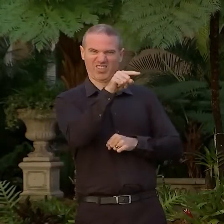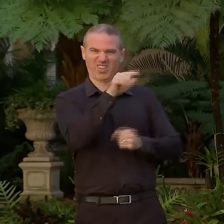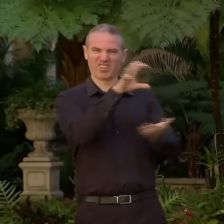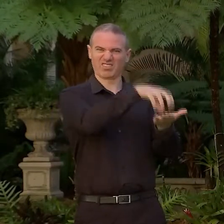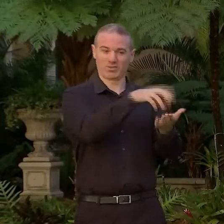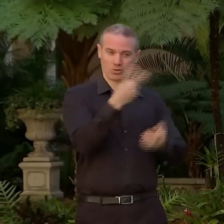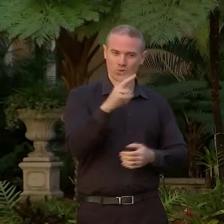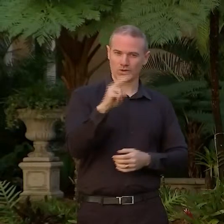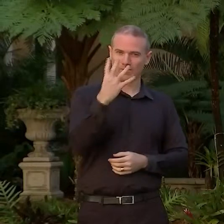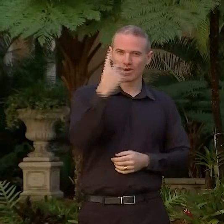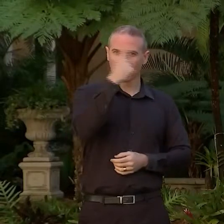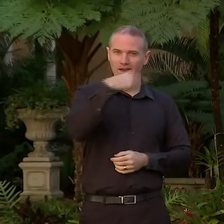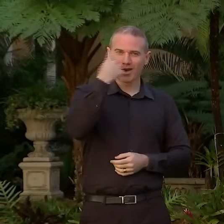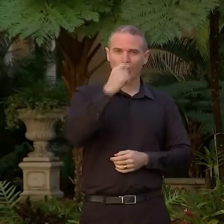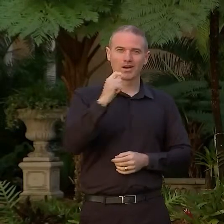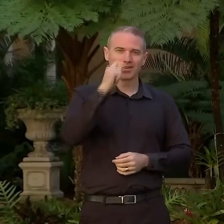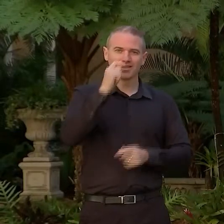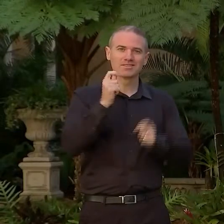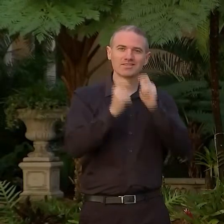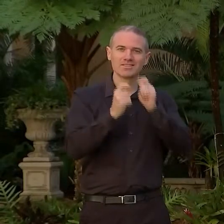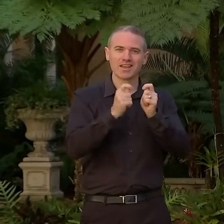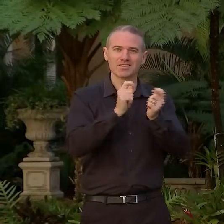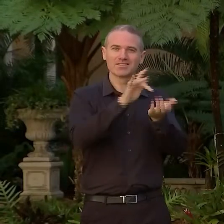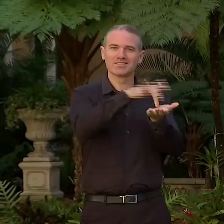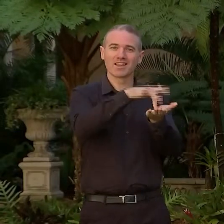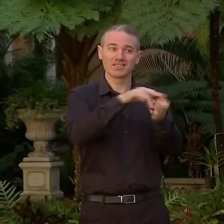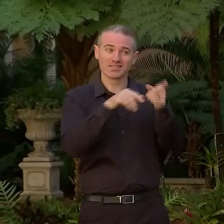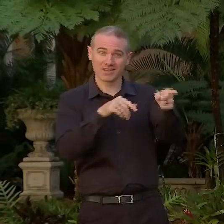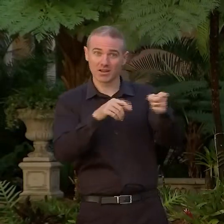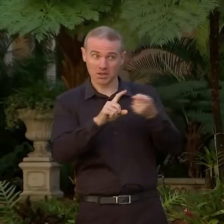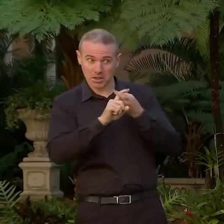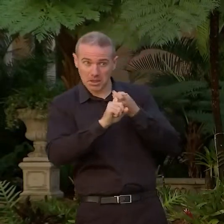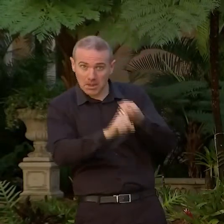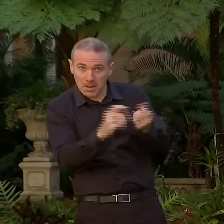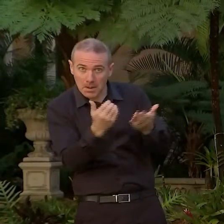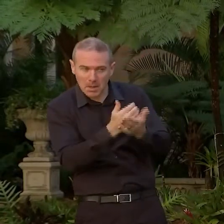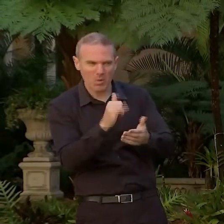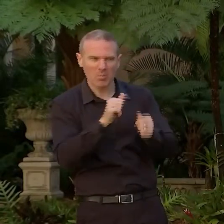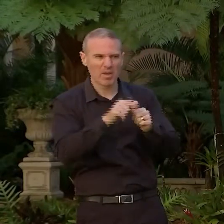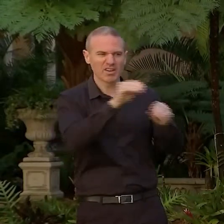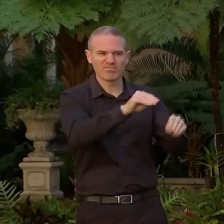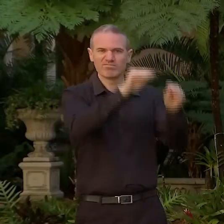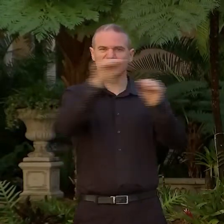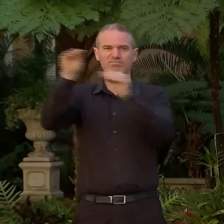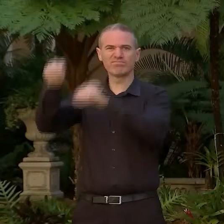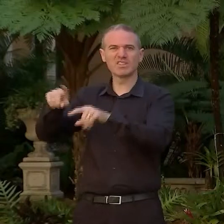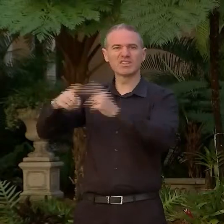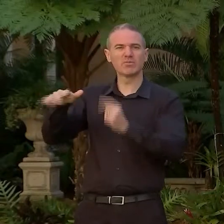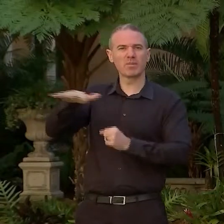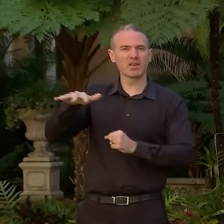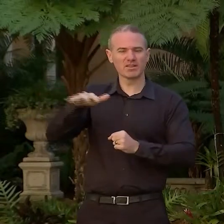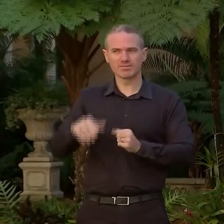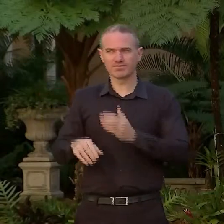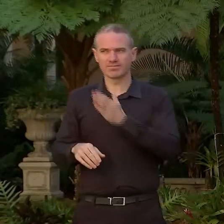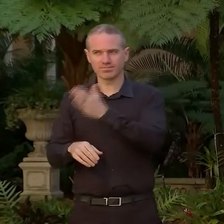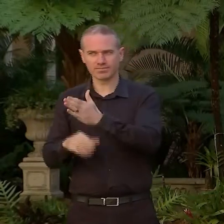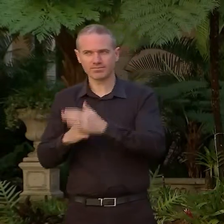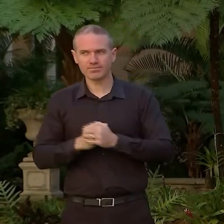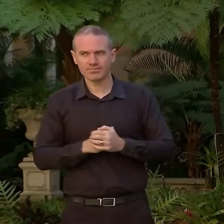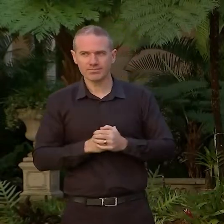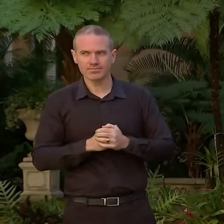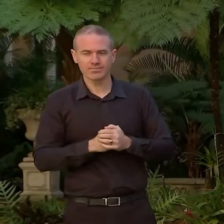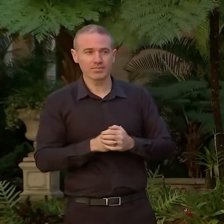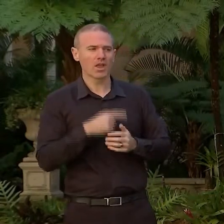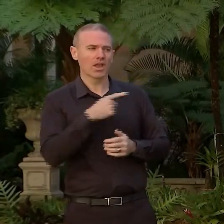going, and whether we need to continue operating it the way we are, whether it's better placed somewhere else. Do you know why an extension was sought for the Paul